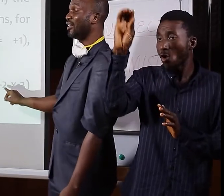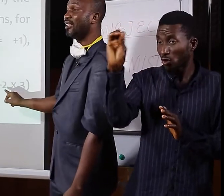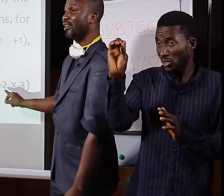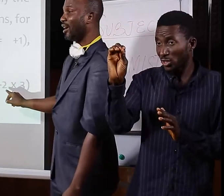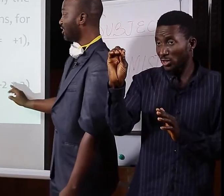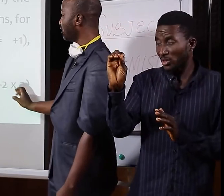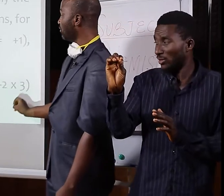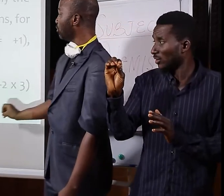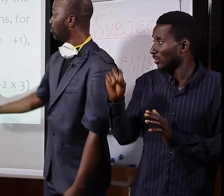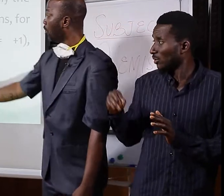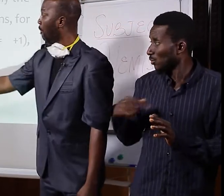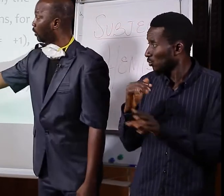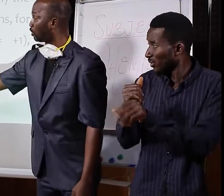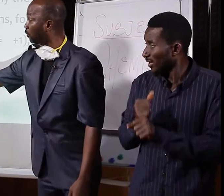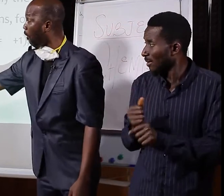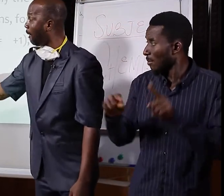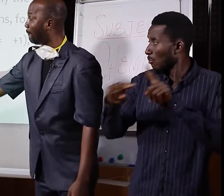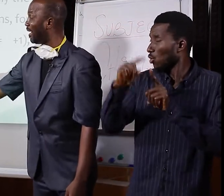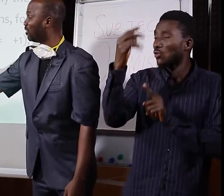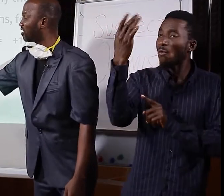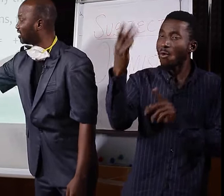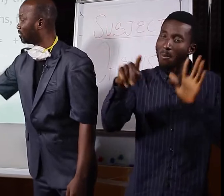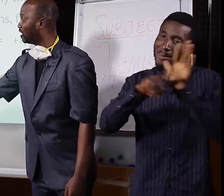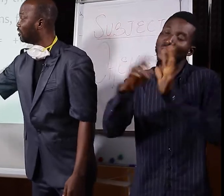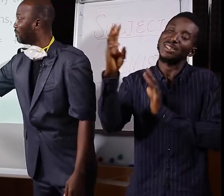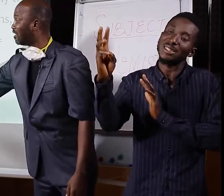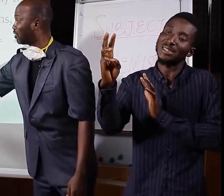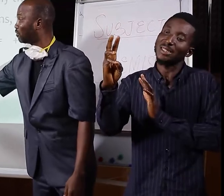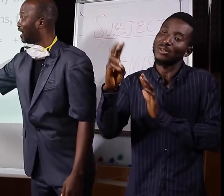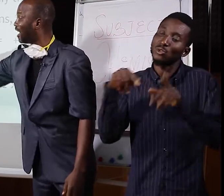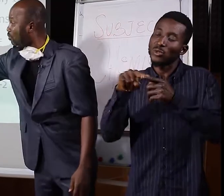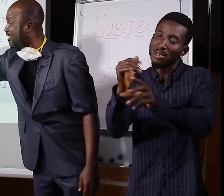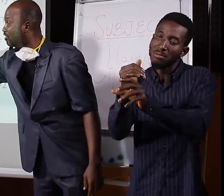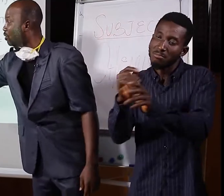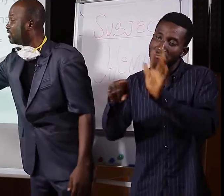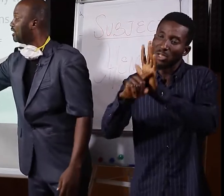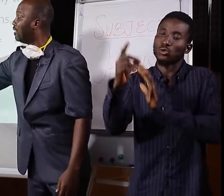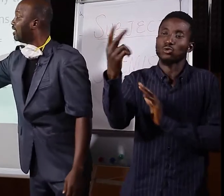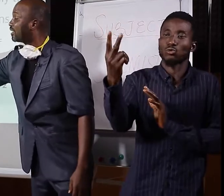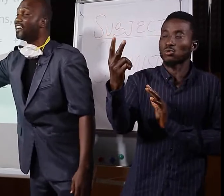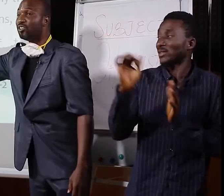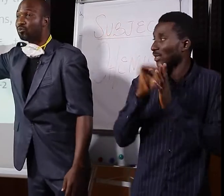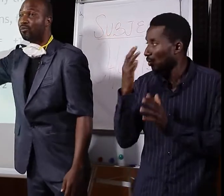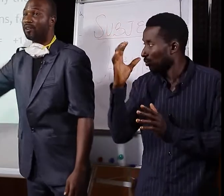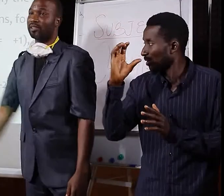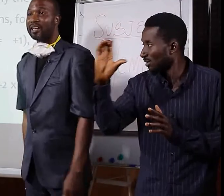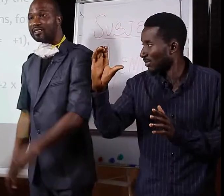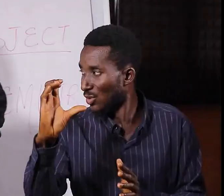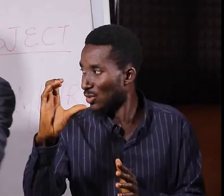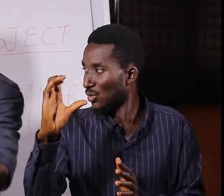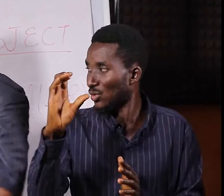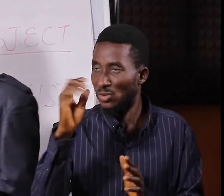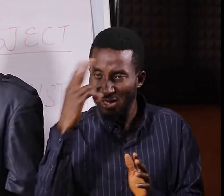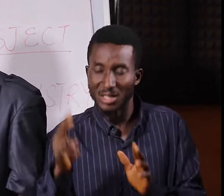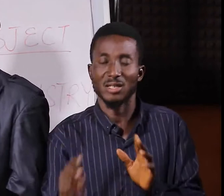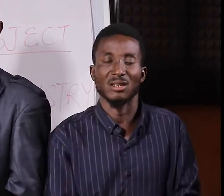multiplying by 3, and it gives you +4 minus 6 to give you -2, and that's why the CO3 is carrying 2 minus, and that's how you